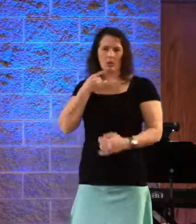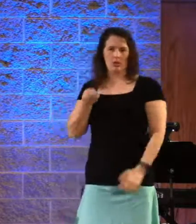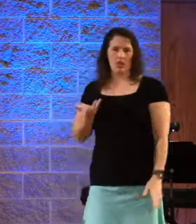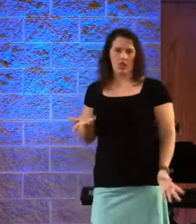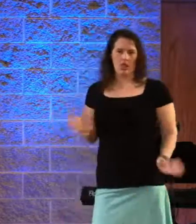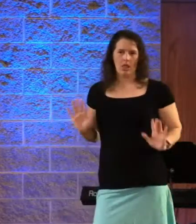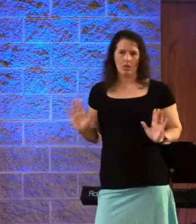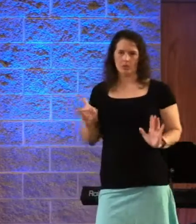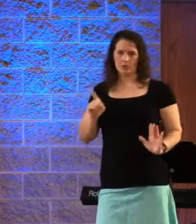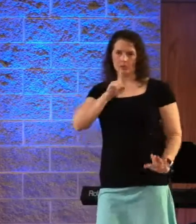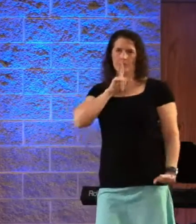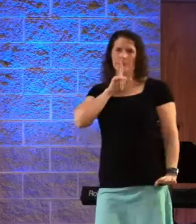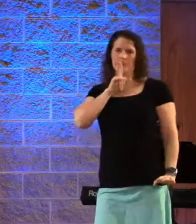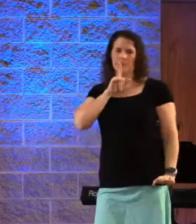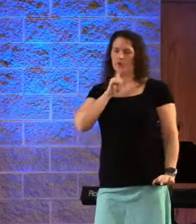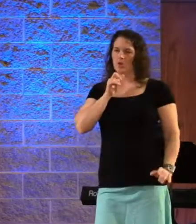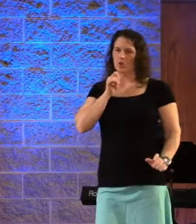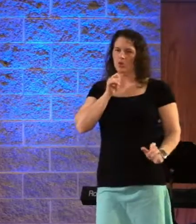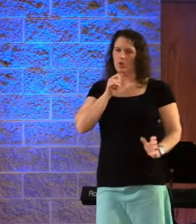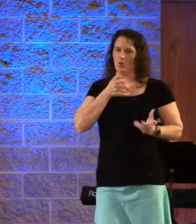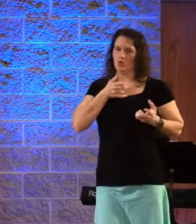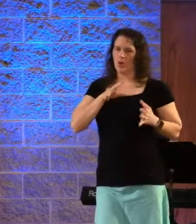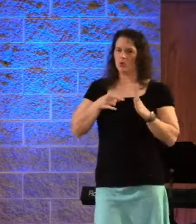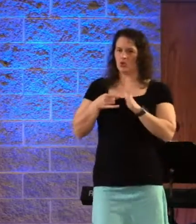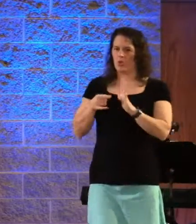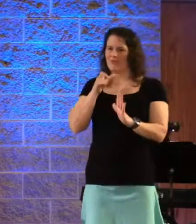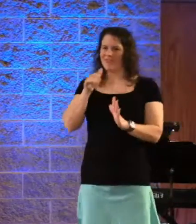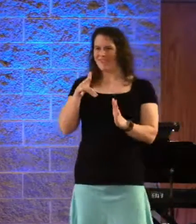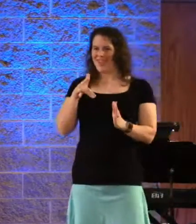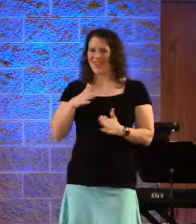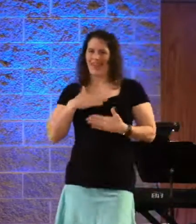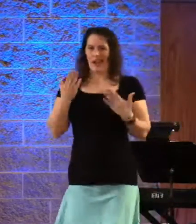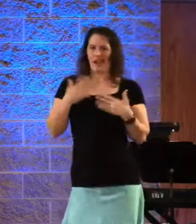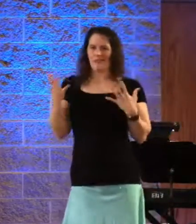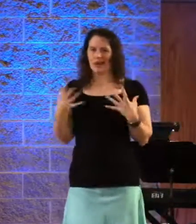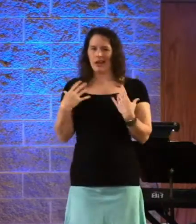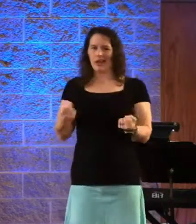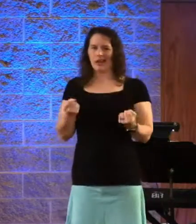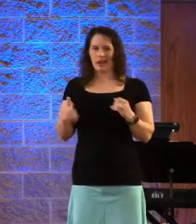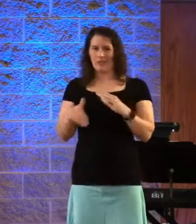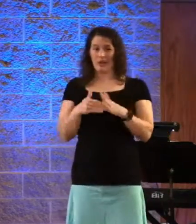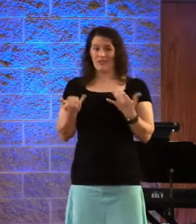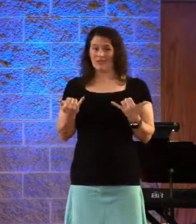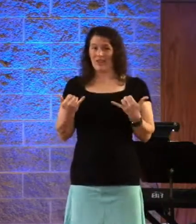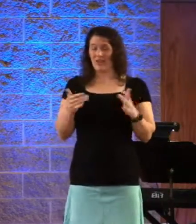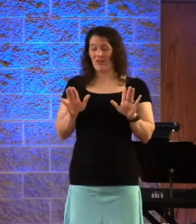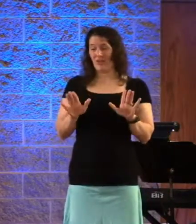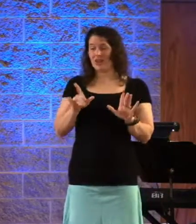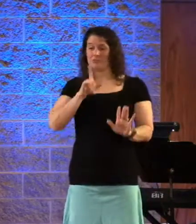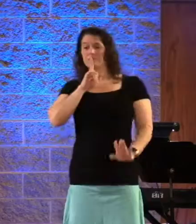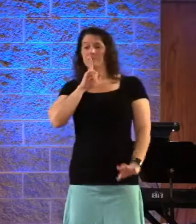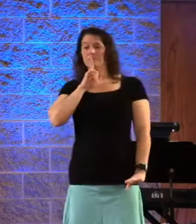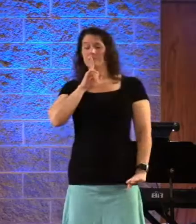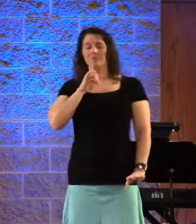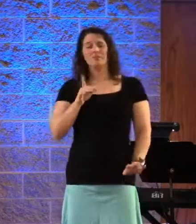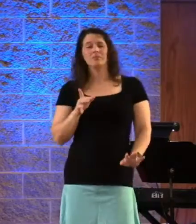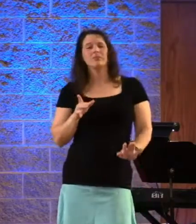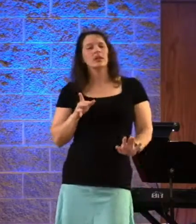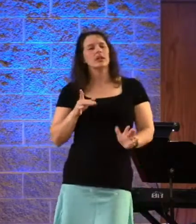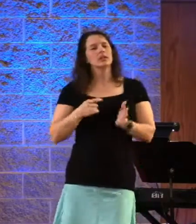blow our cover and let people know that we're not having a healthy marriage at this time. And sometimes there's the lure of an emotional